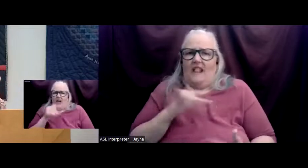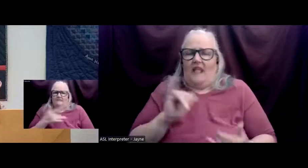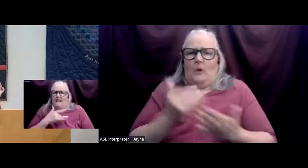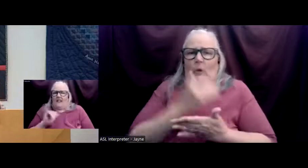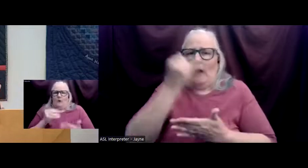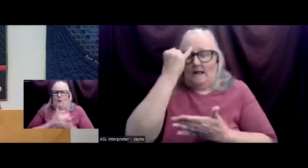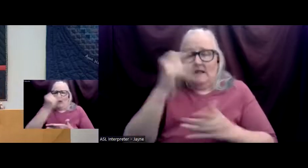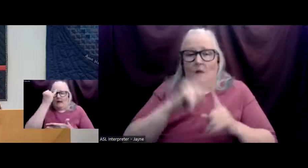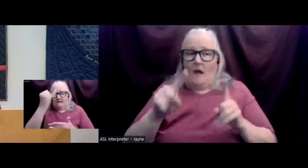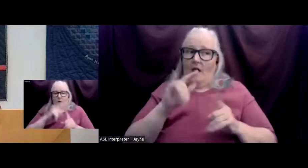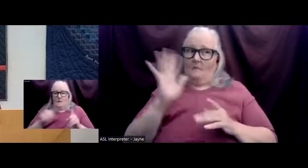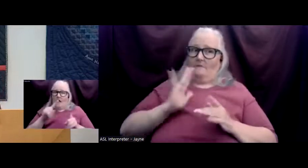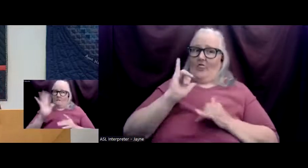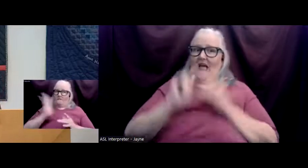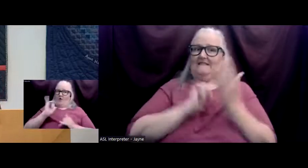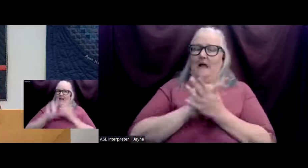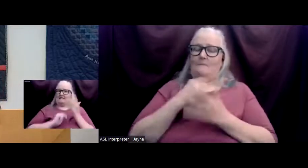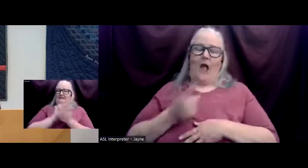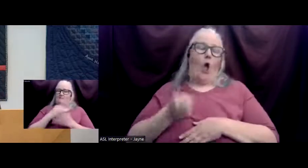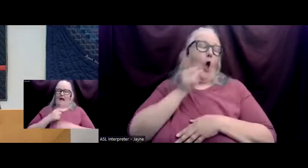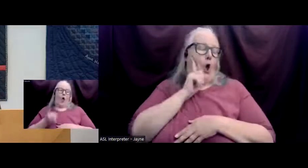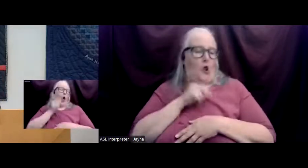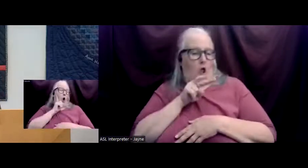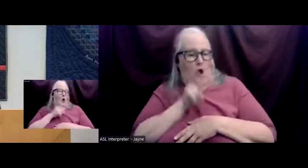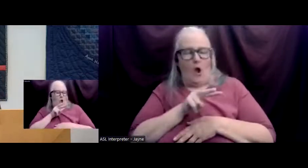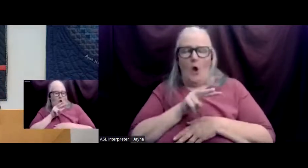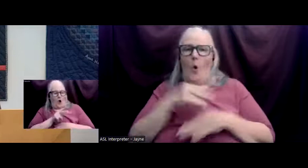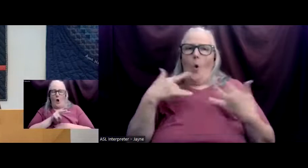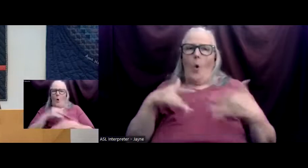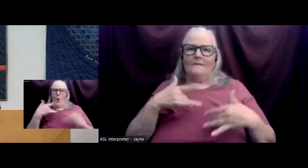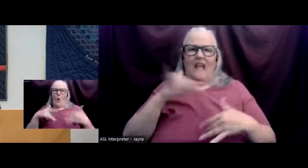the age I was when I heard that song, it felt revelatory.